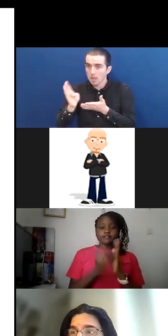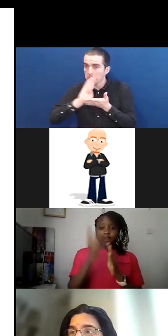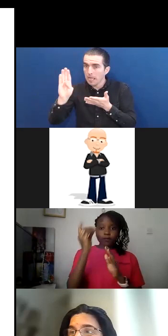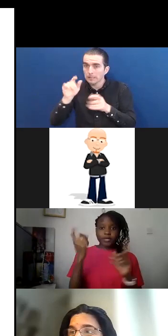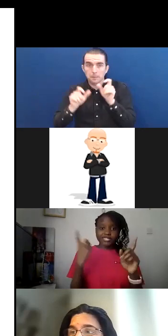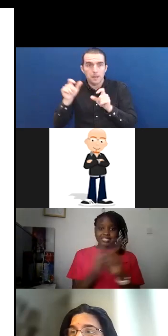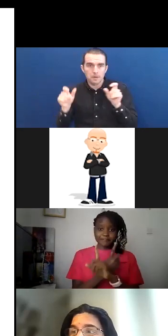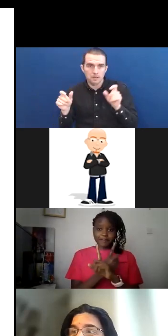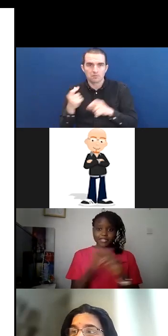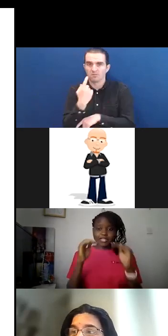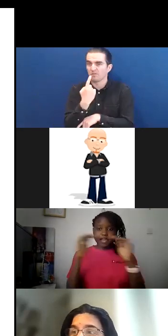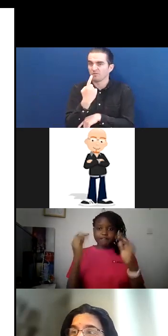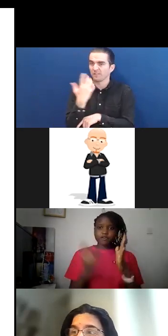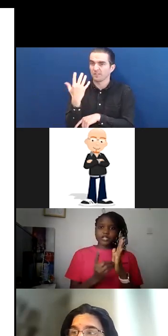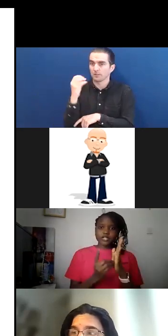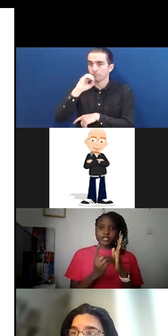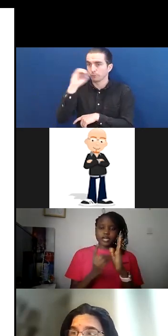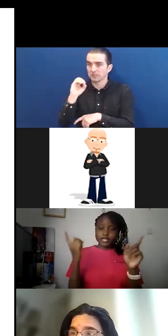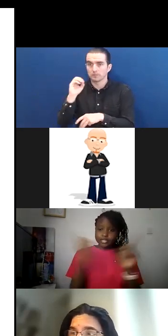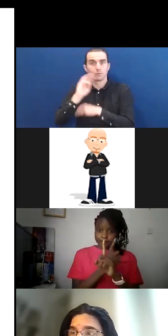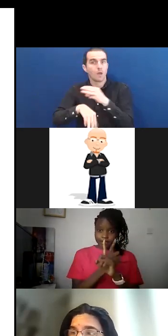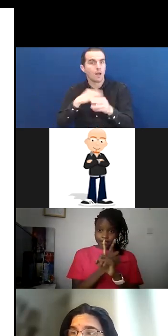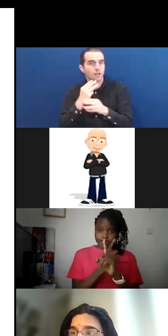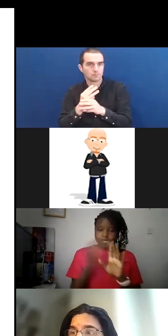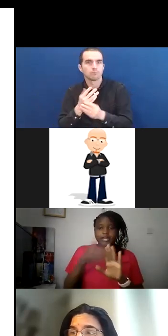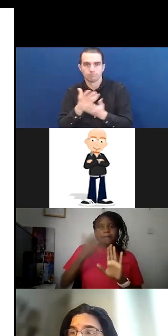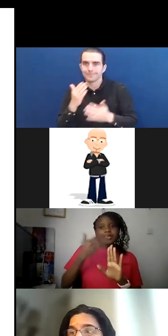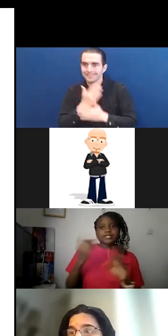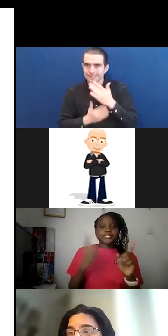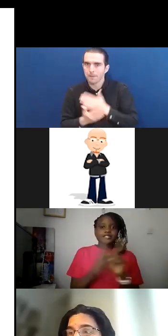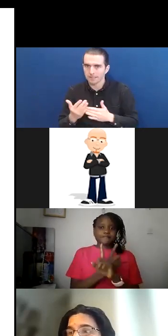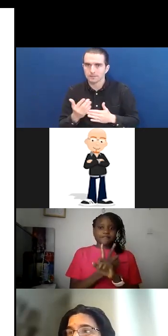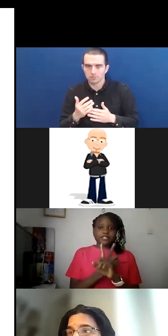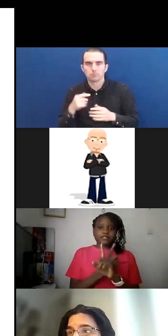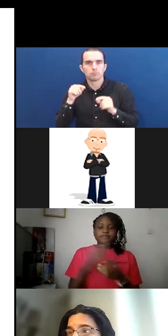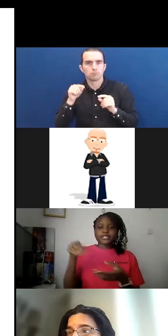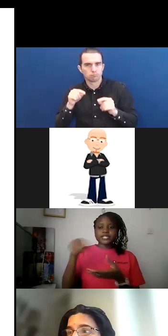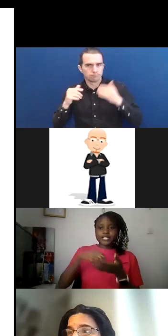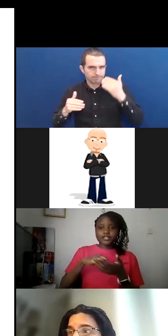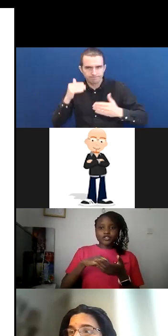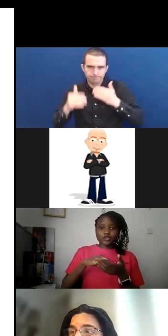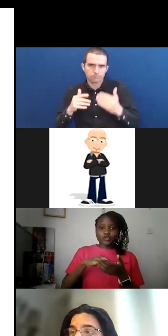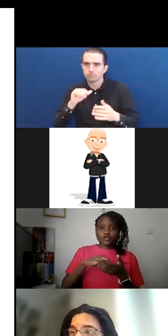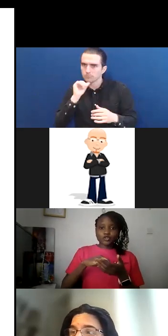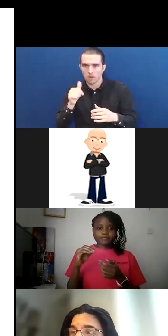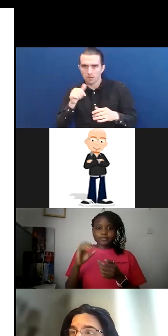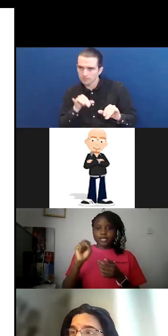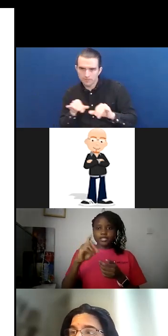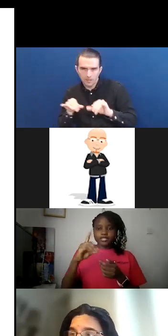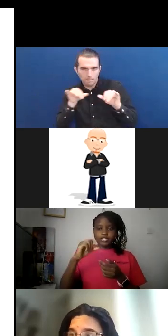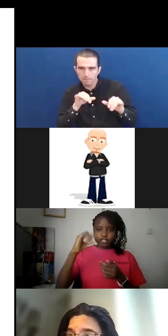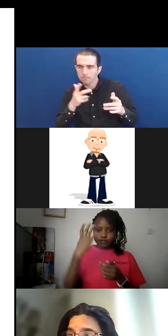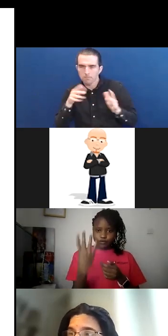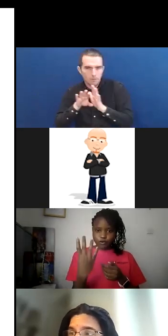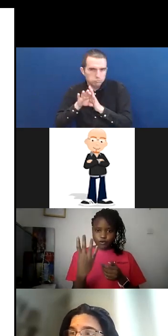in every country. It's central to the CRPDs, the SDG 4, and of course, COVID responses. And it's developed